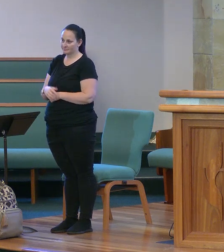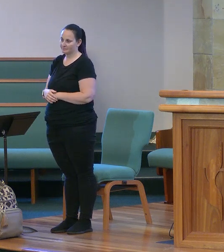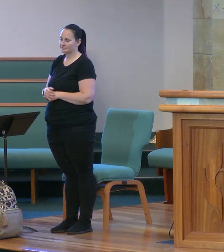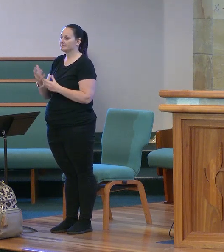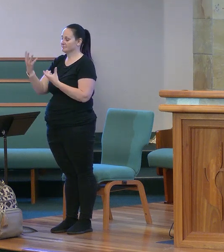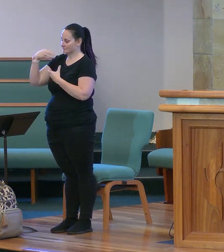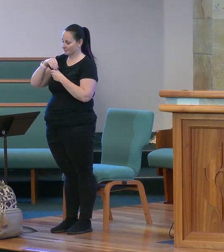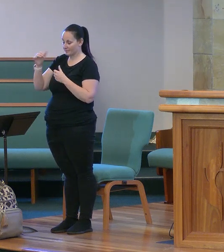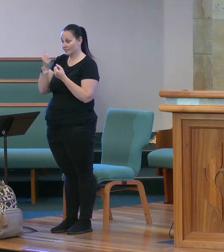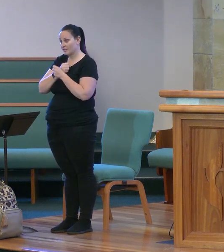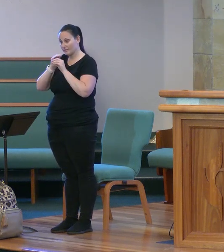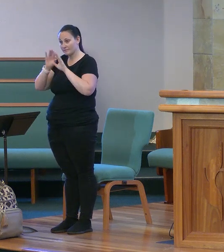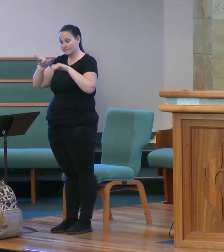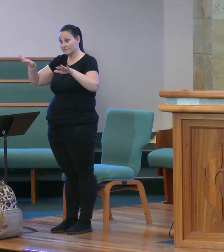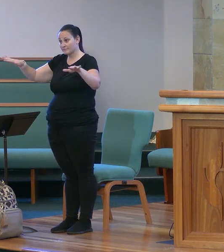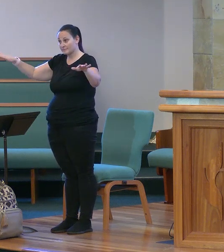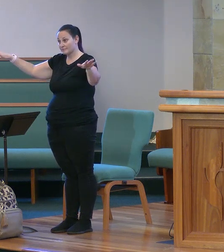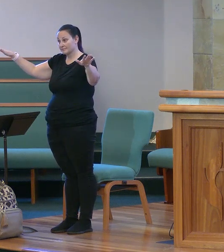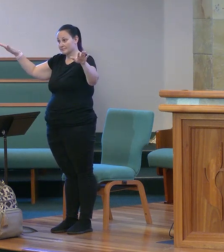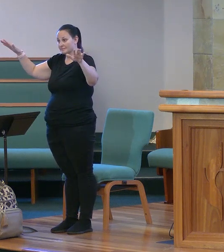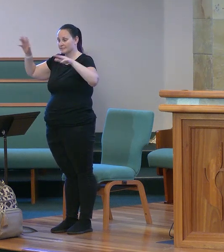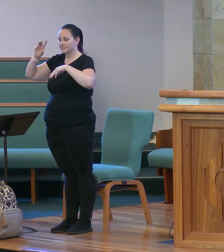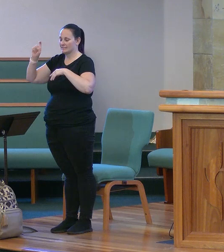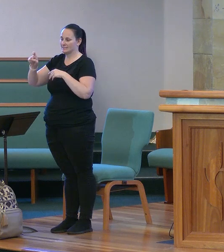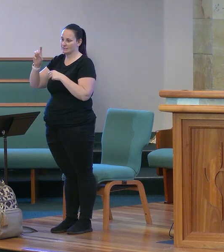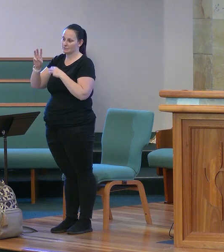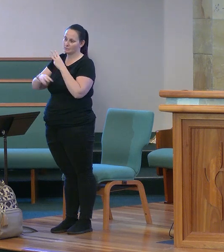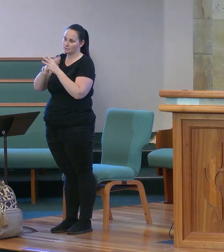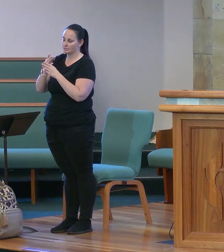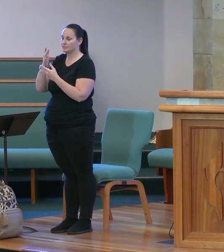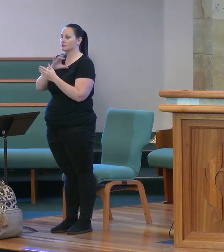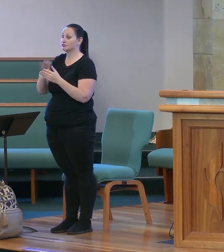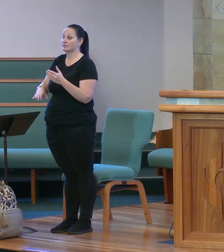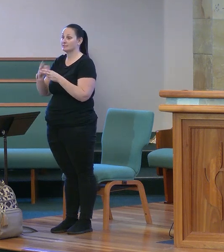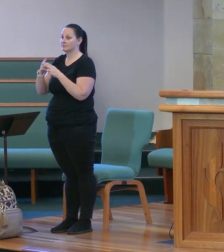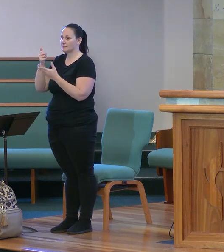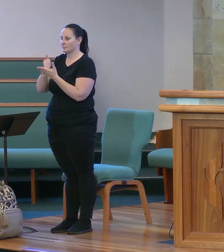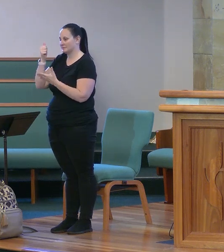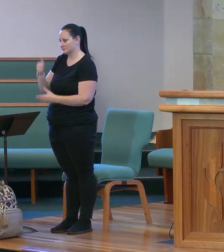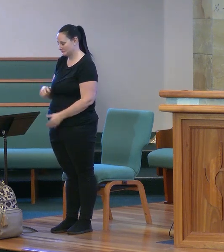Carry this love out into a hurting and needing world. In Christ's name, amen.